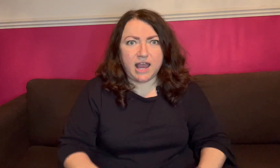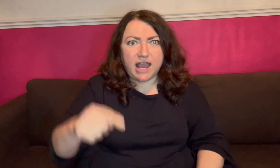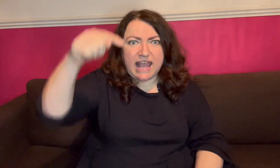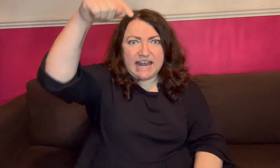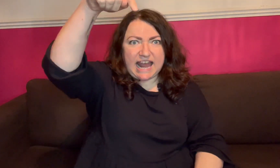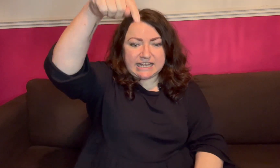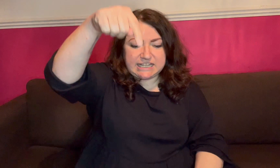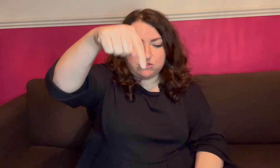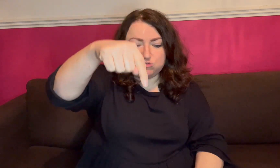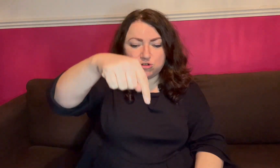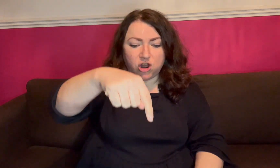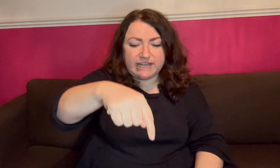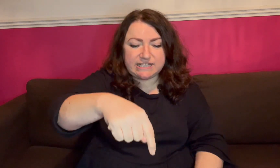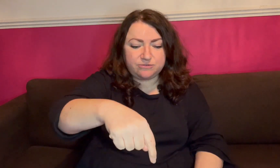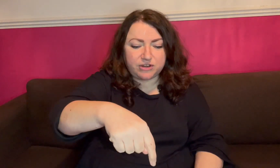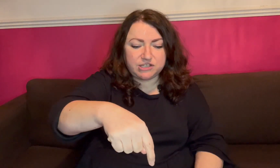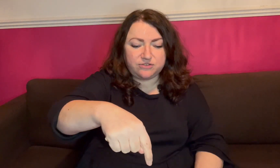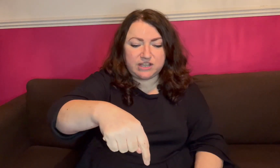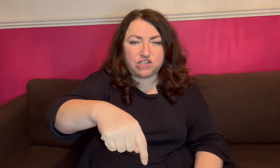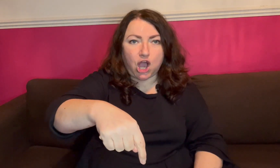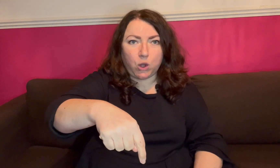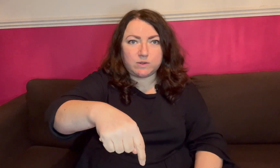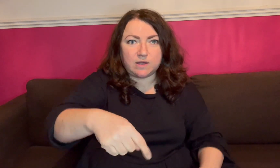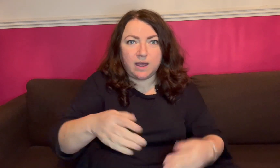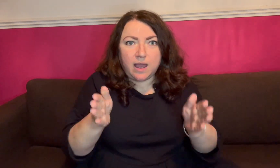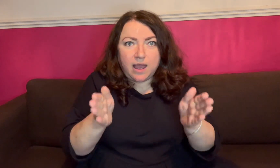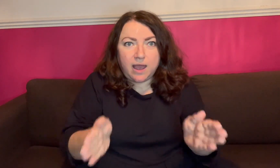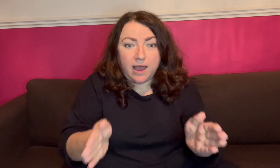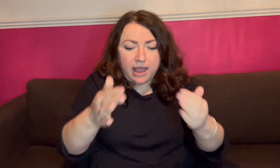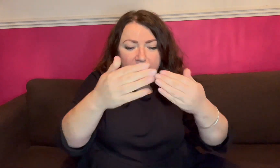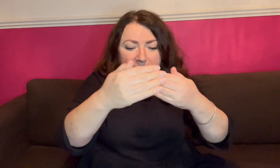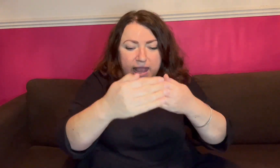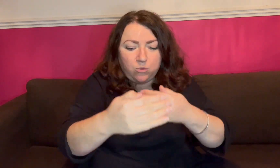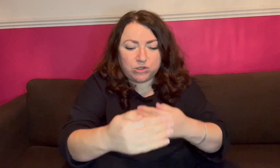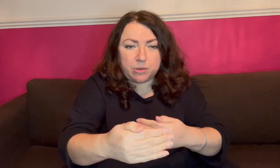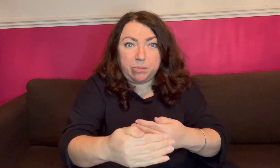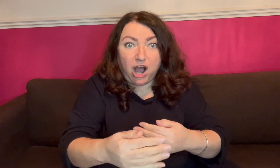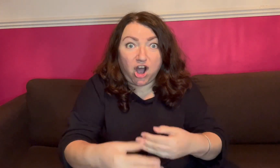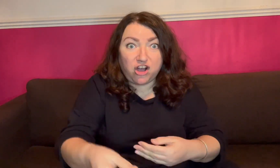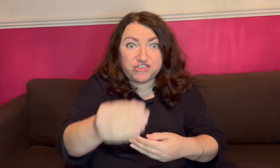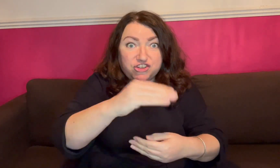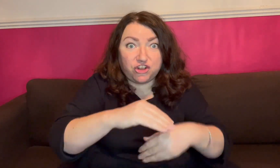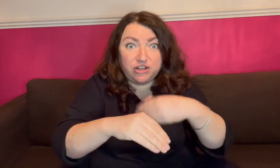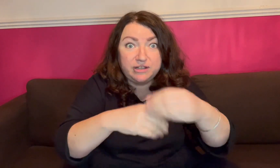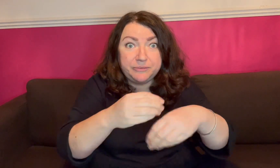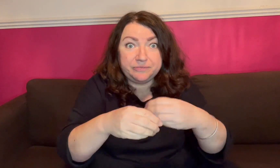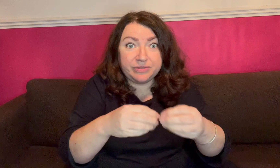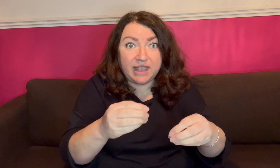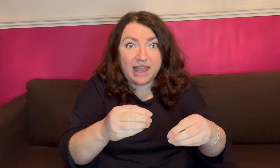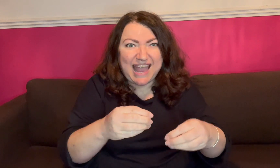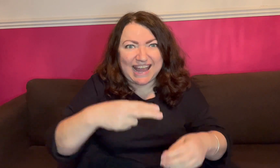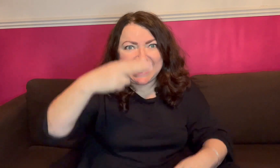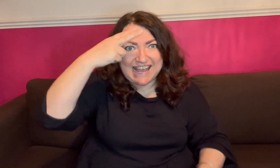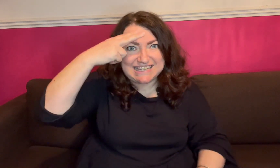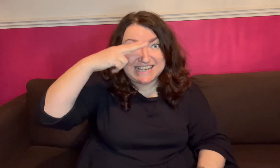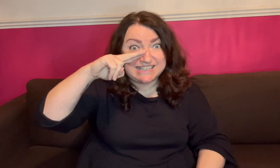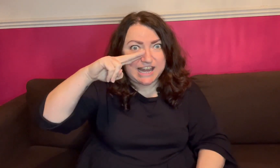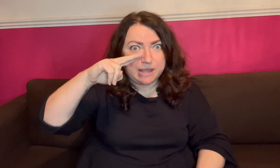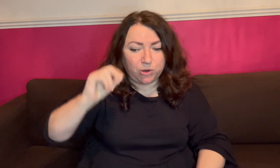It landed right in front of his nose. It was a parcel and it had his name on it.